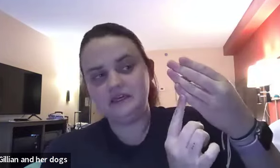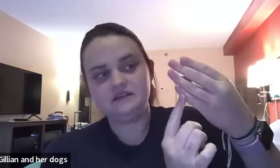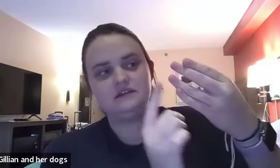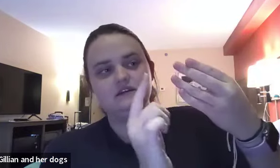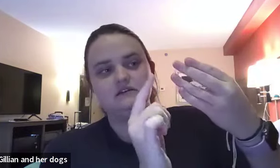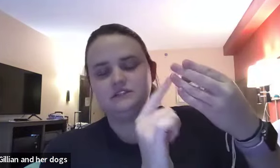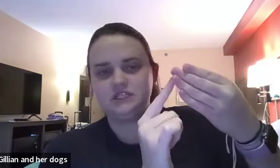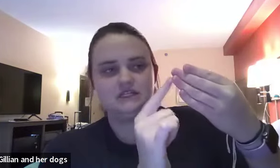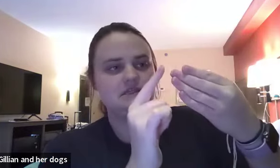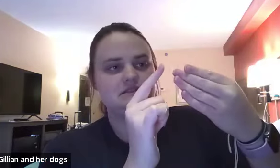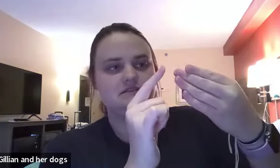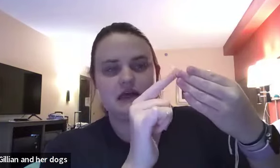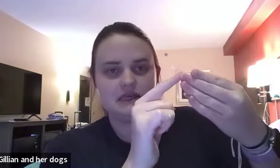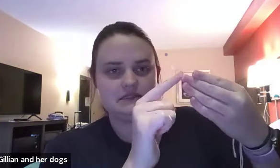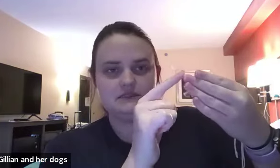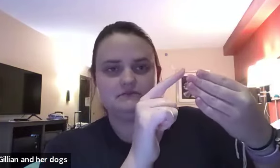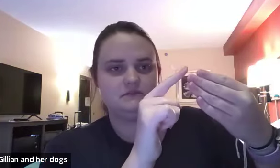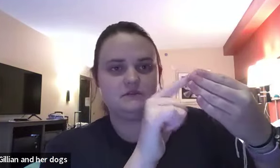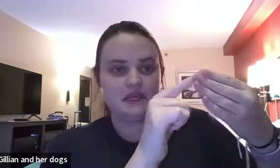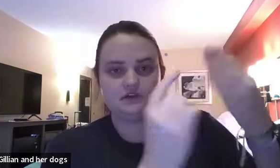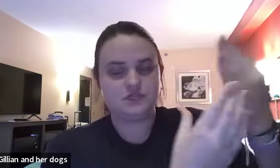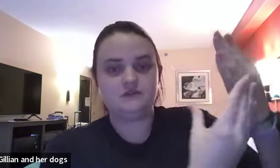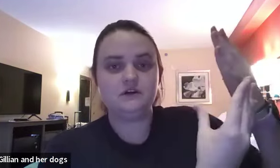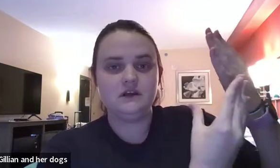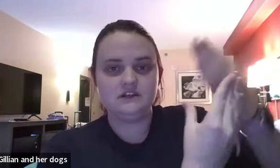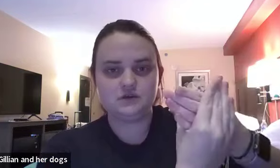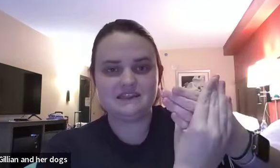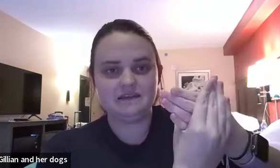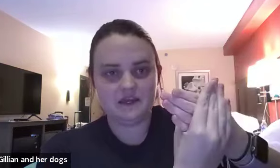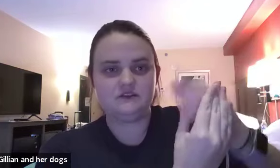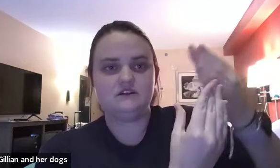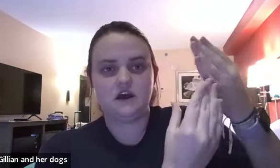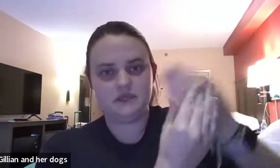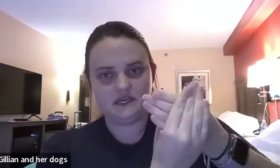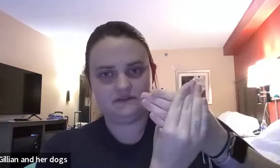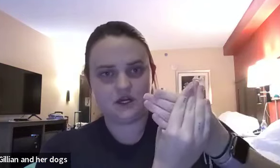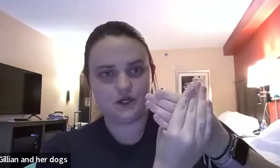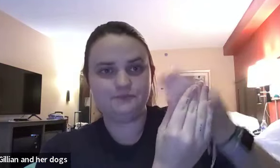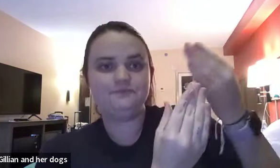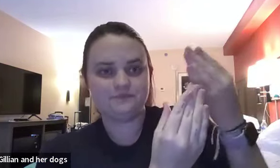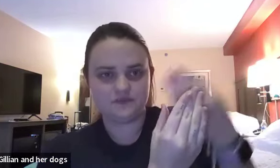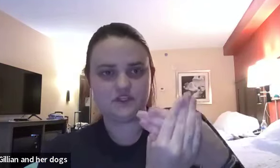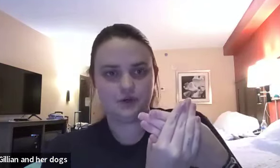meat, cheese, lettuce, tomatoes, whichever. So it's the layers on top inside of a taco. Taco.